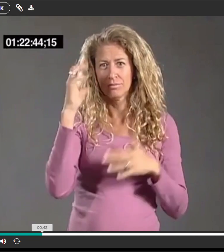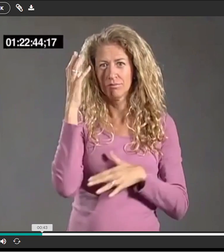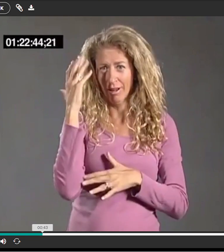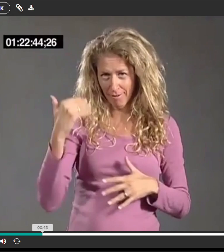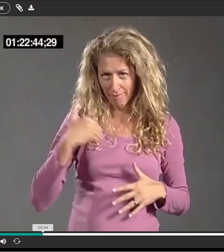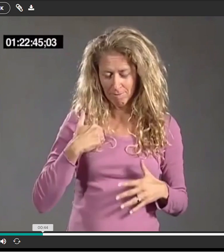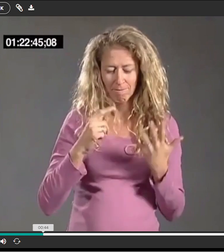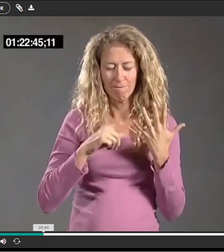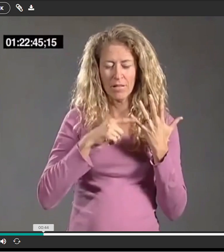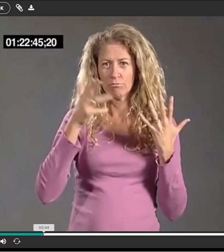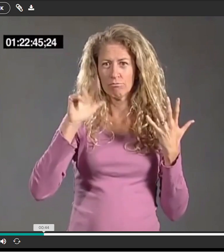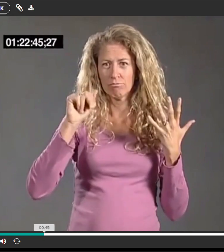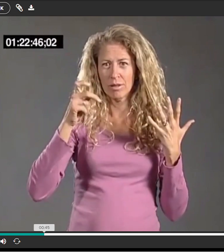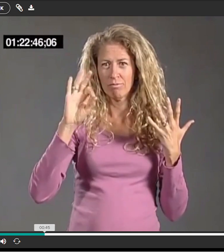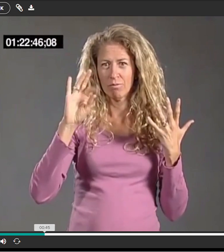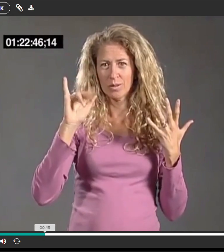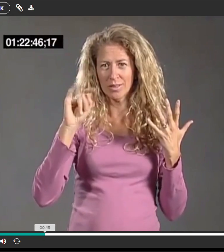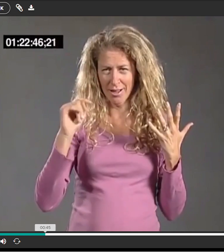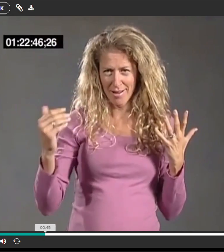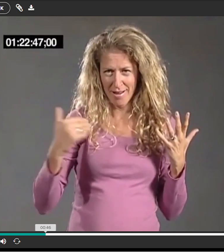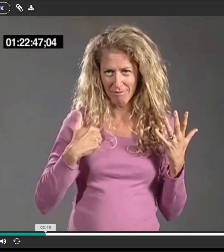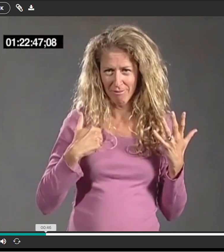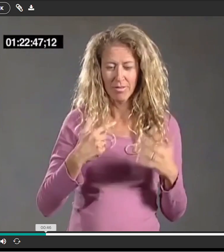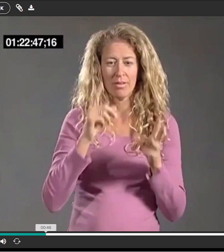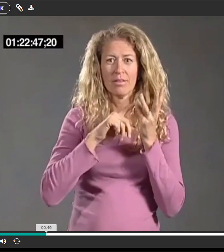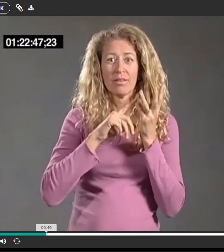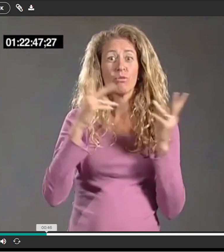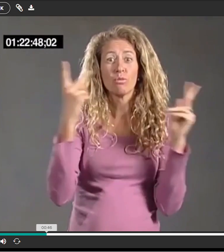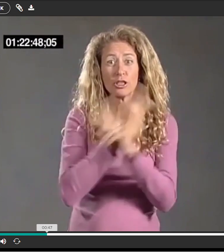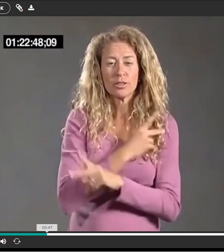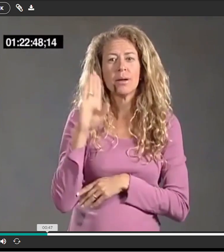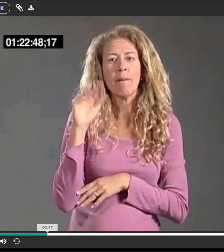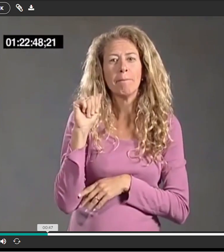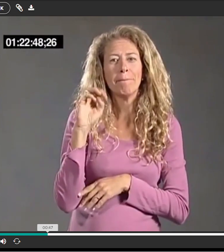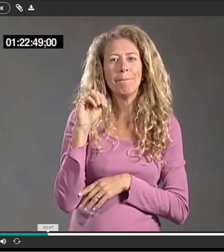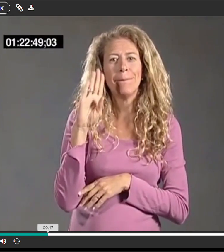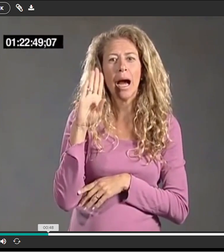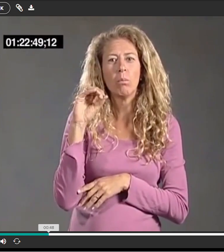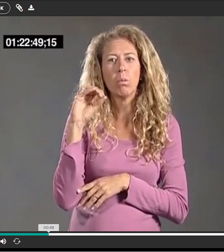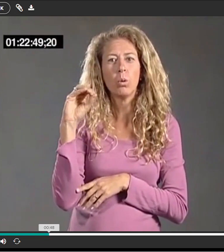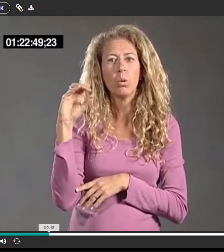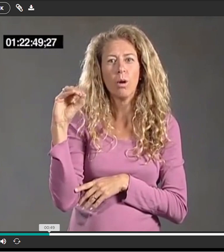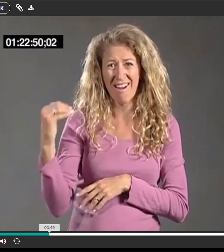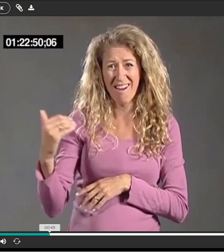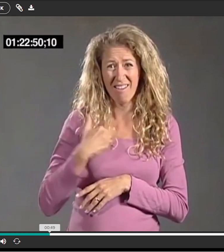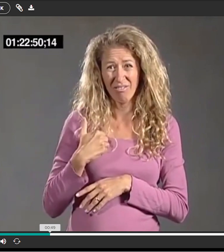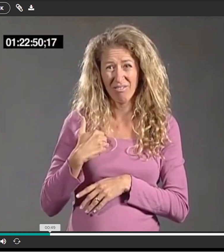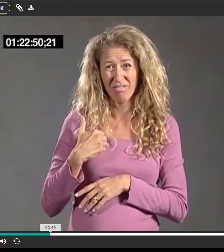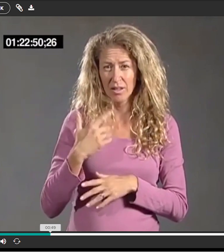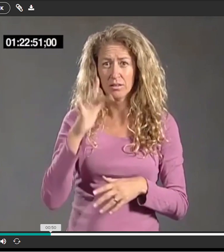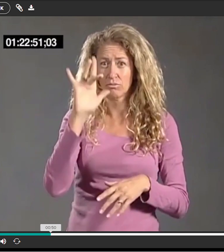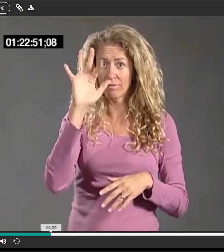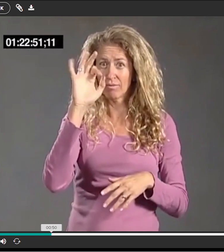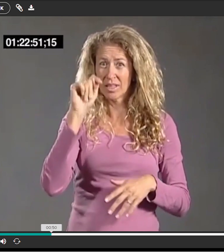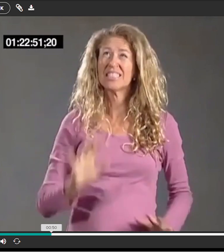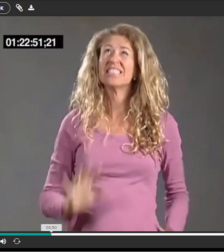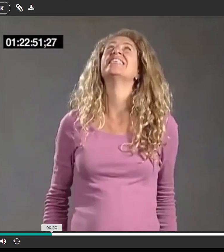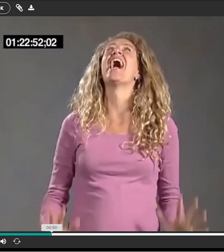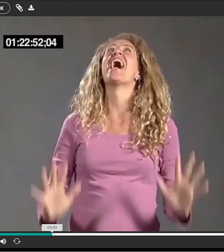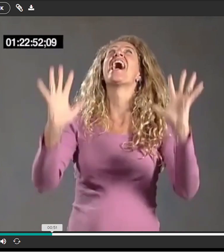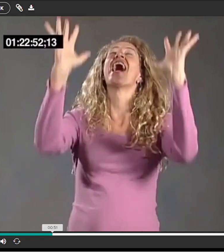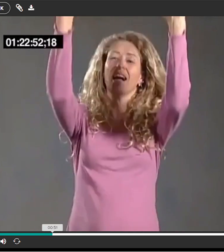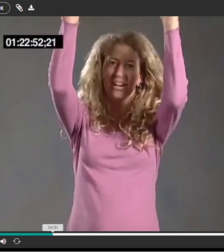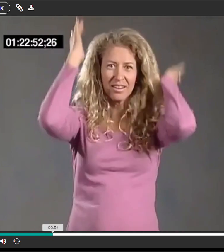lemon trees, other citrus trees like grapefruit as well, and I have a crazy ton of bamboo.